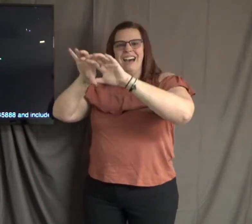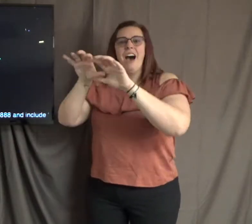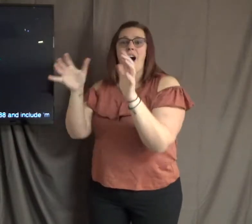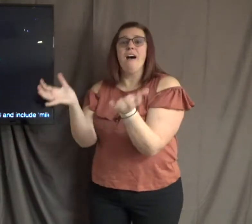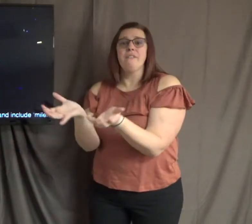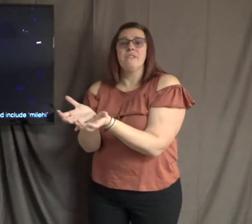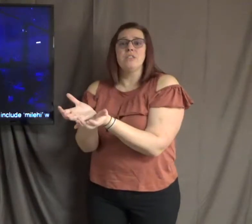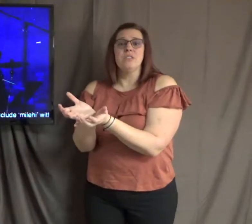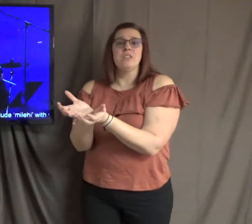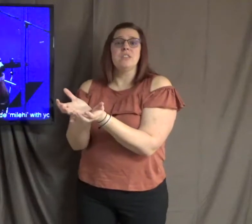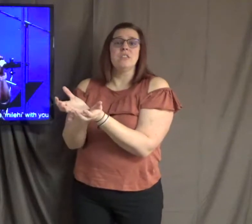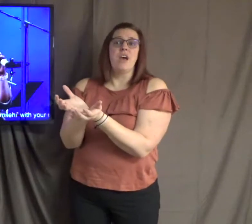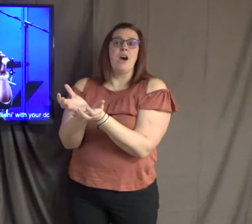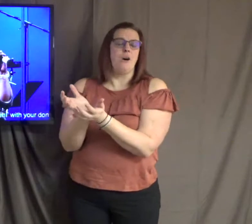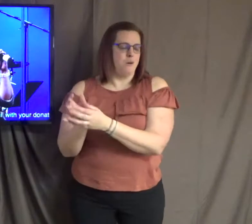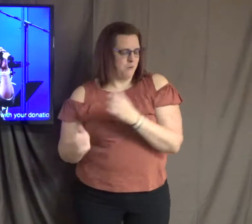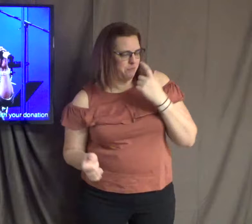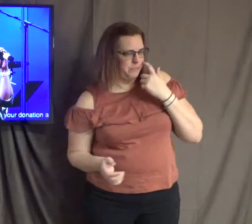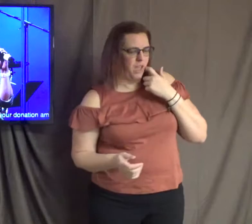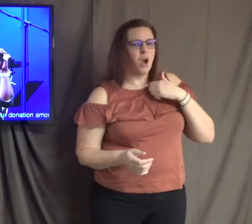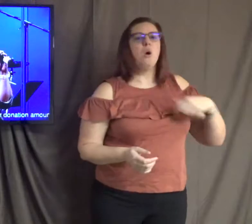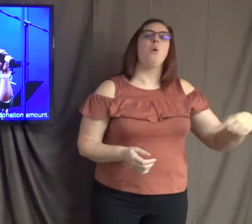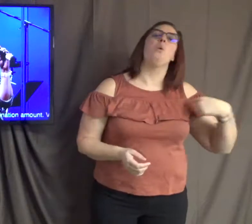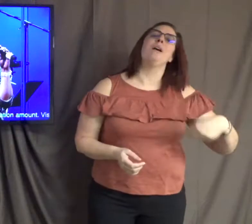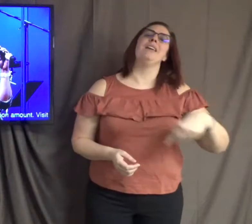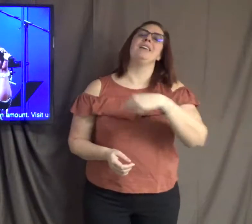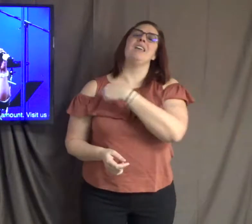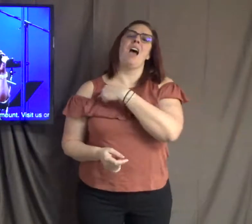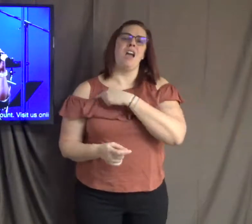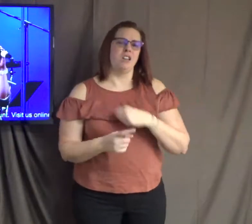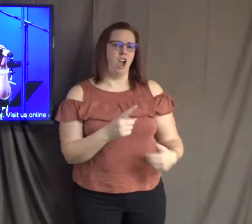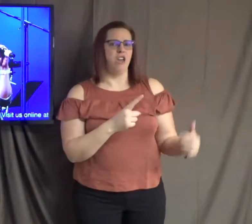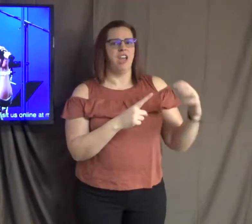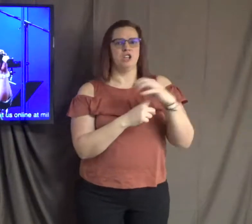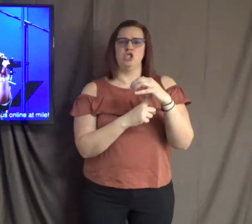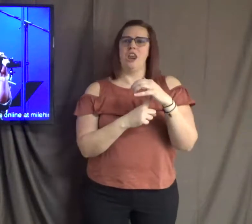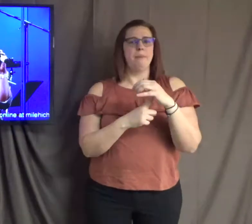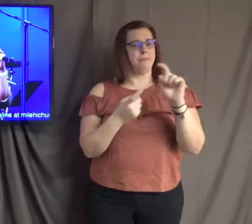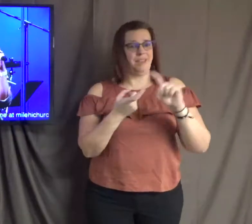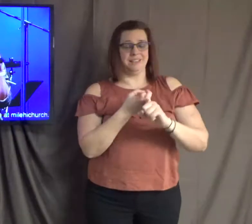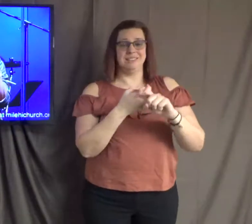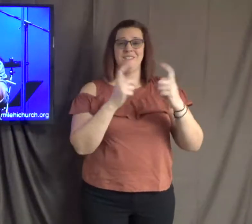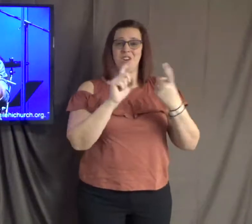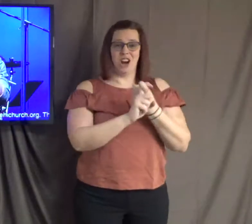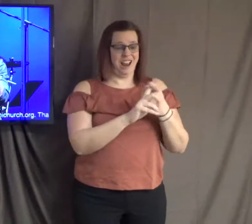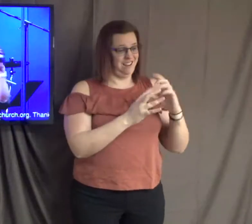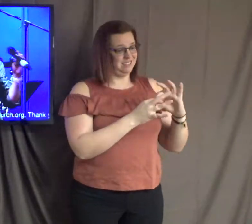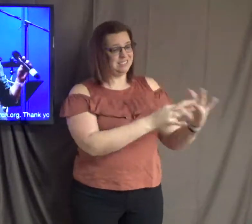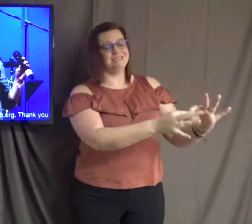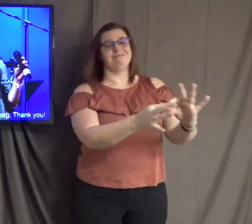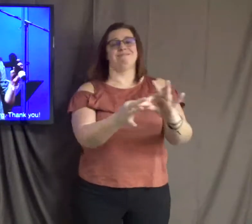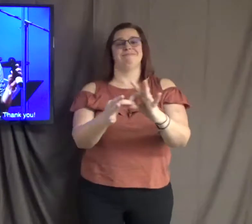champions. We are the champions, my